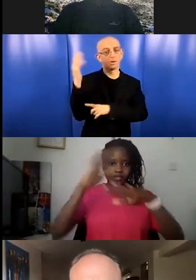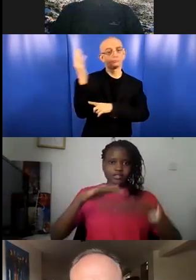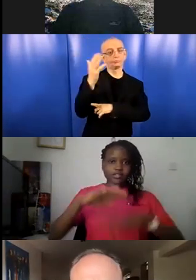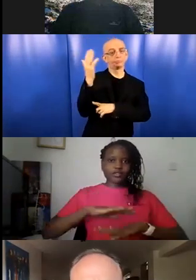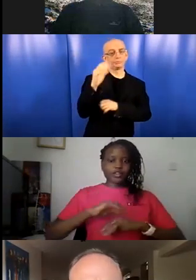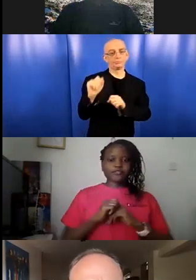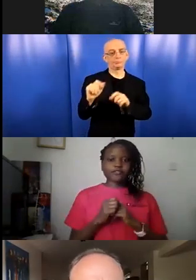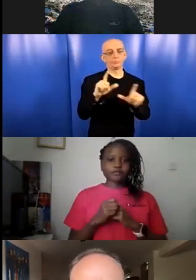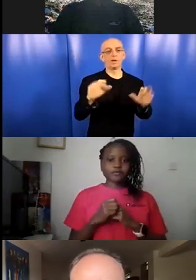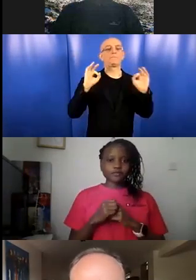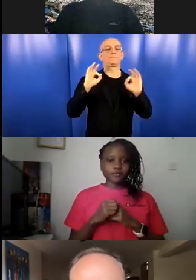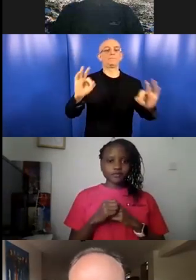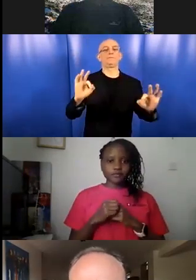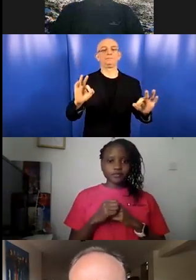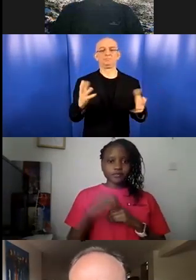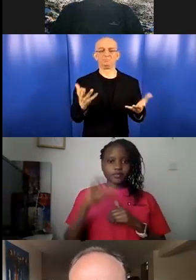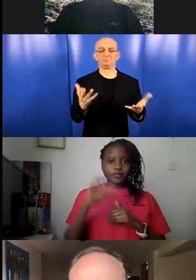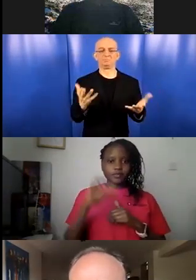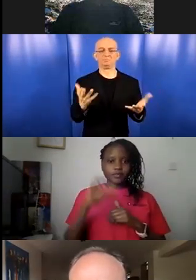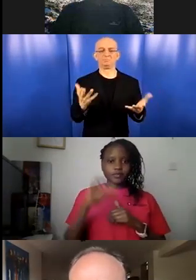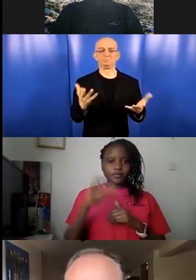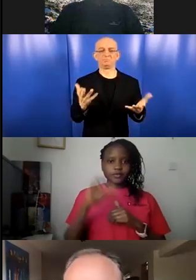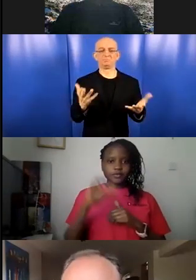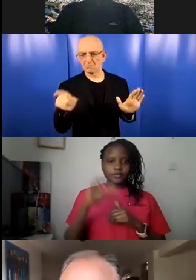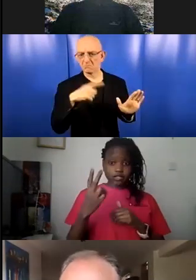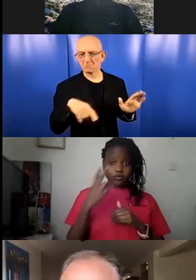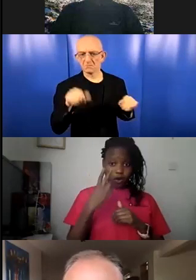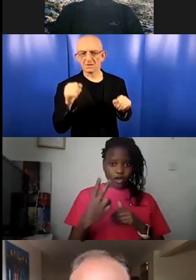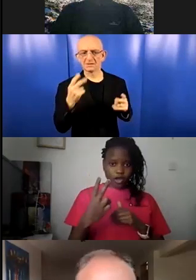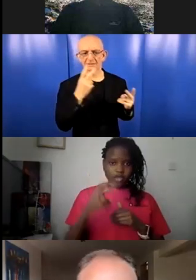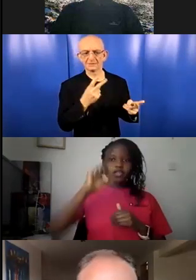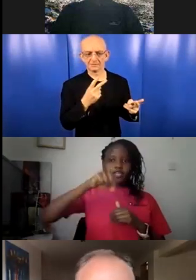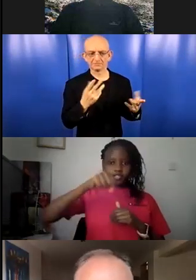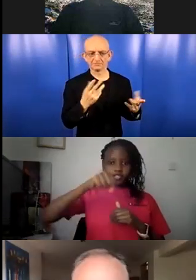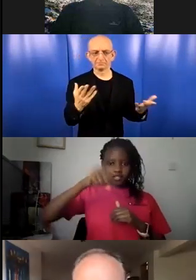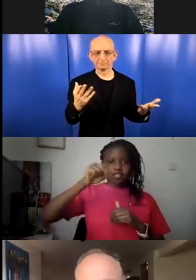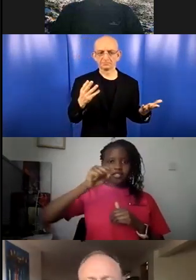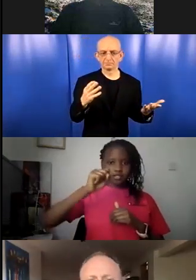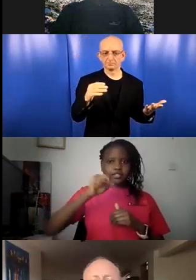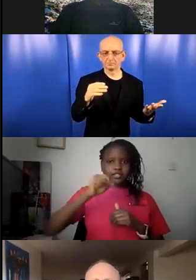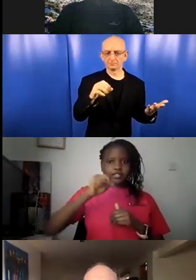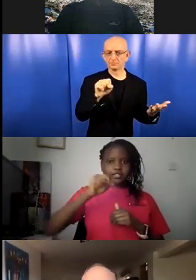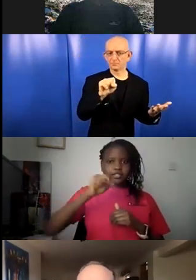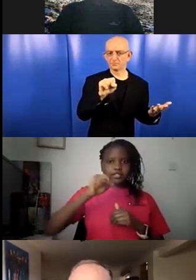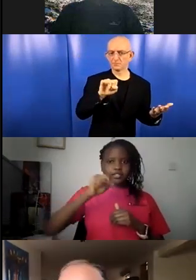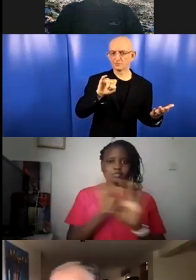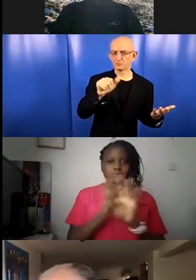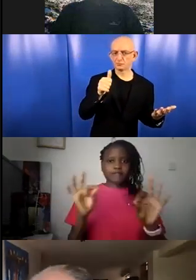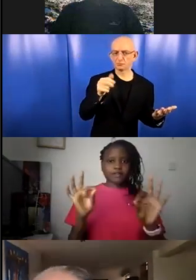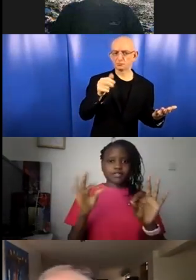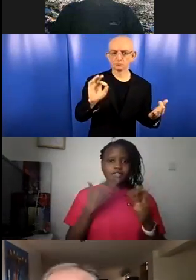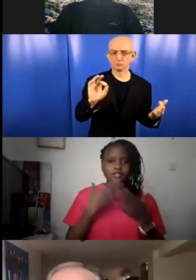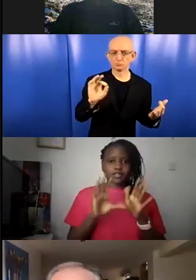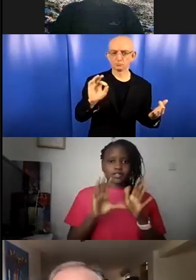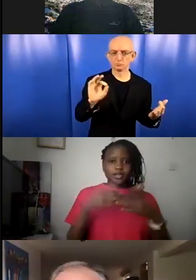Sean, has it come through yet? There we go. Yes, perfect. Just come Okay, through. Thank you. Thanks. Thank you, Will.